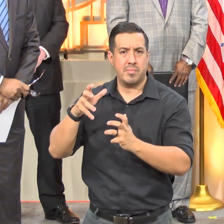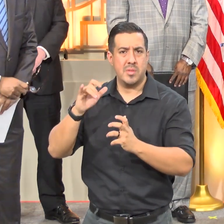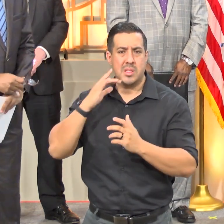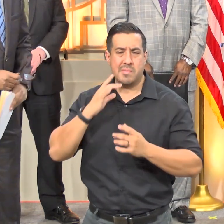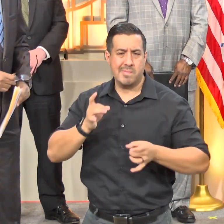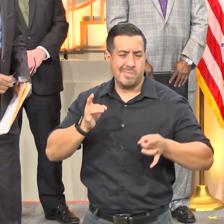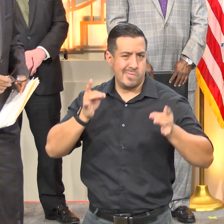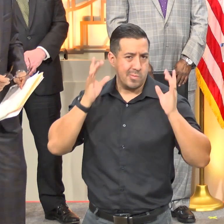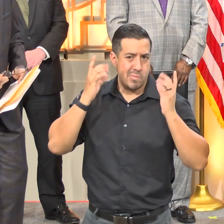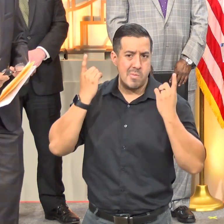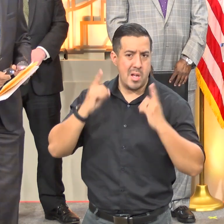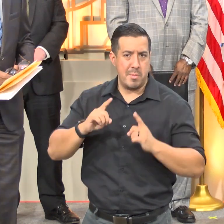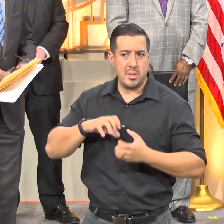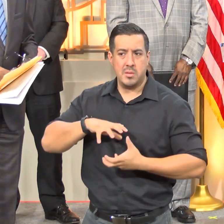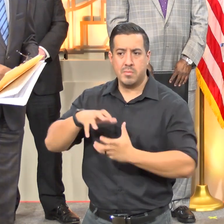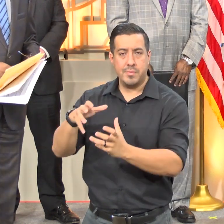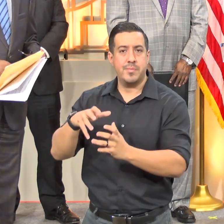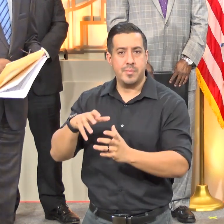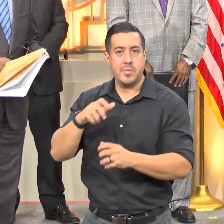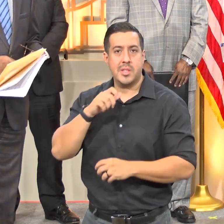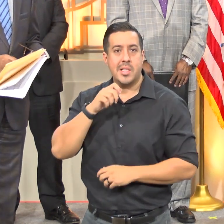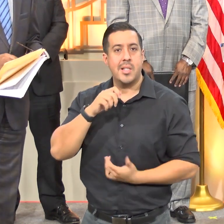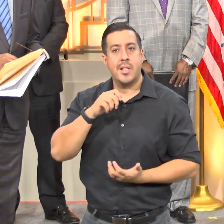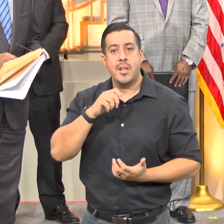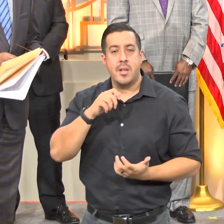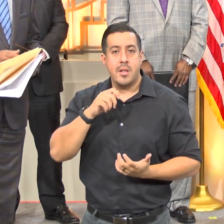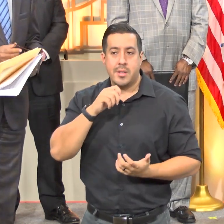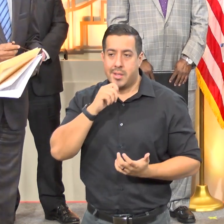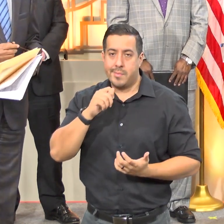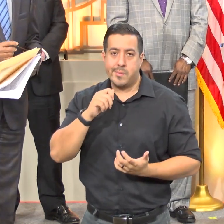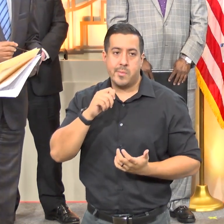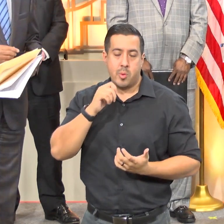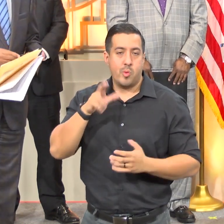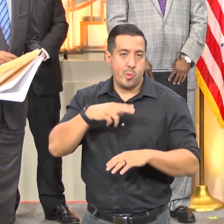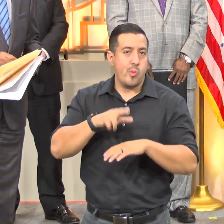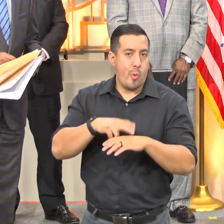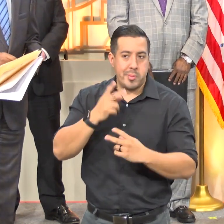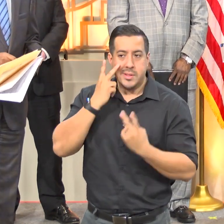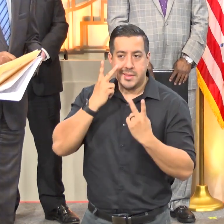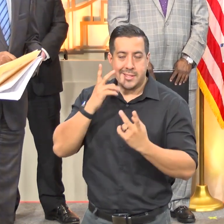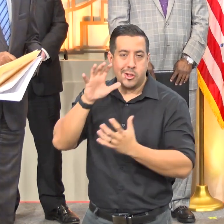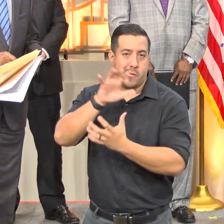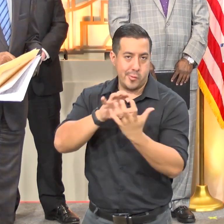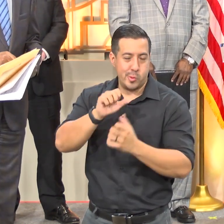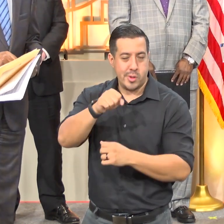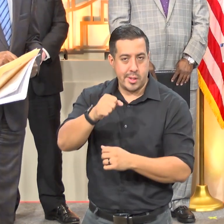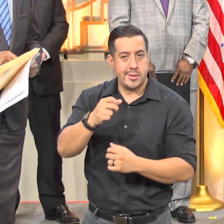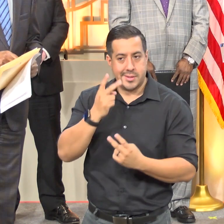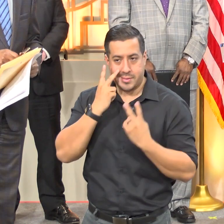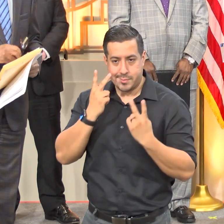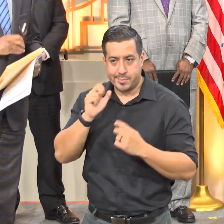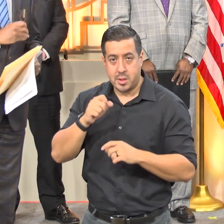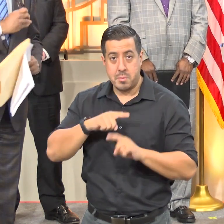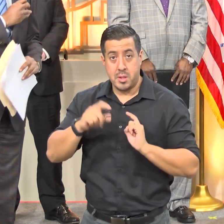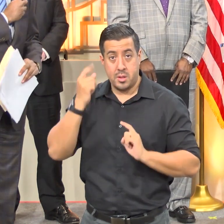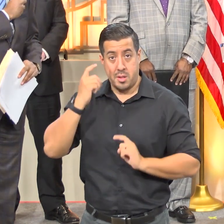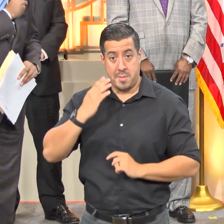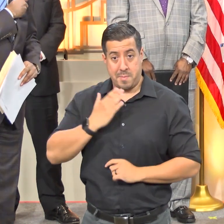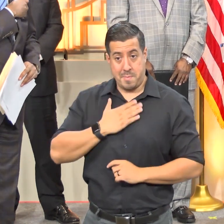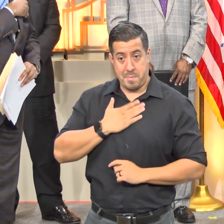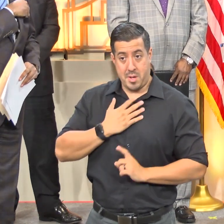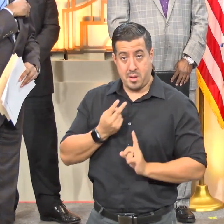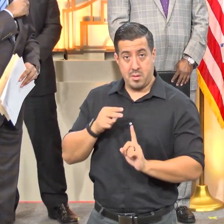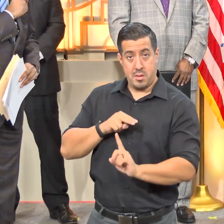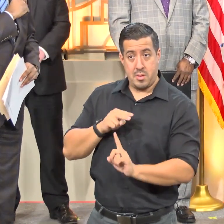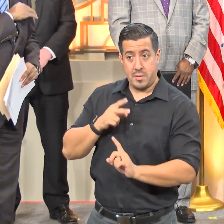terrible tragedy, it's not uncommon for there to be confusion. However, having worked my fair share